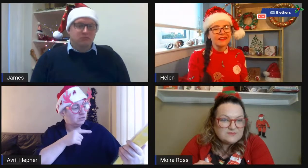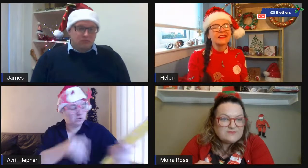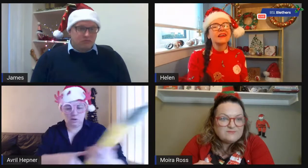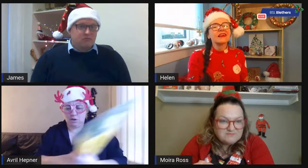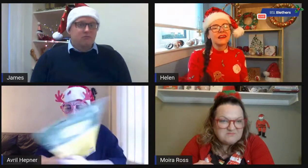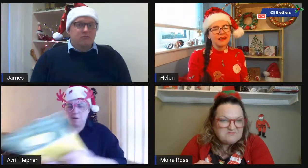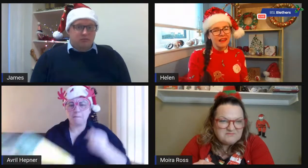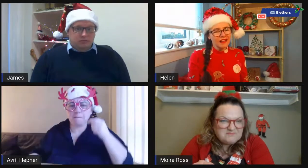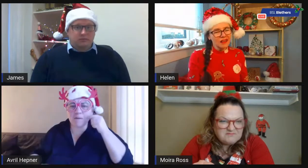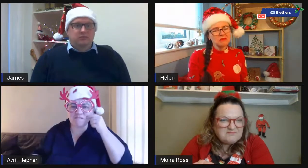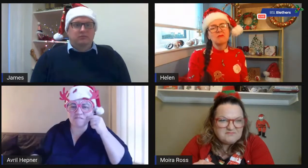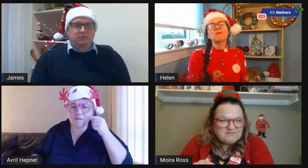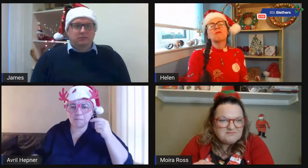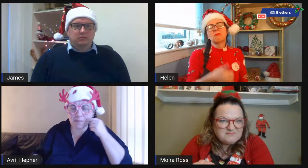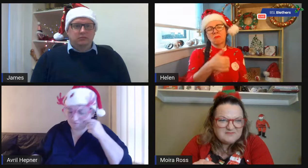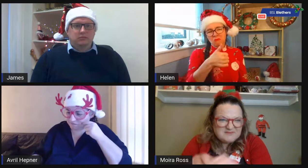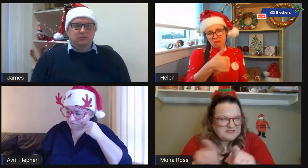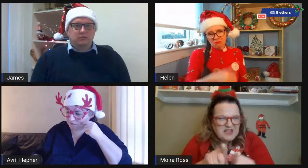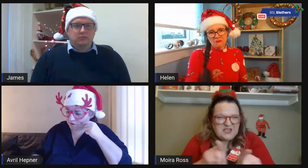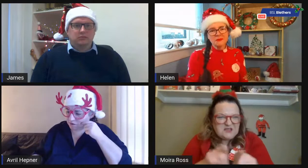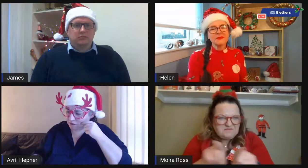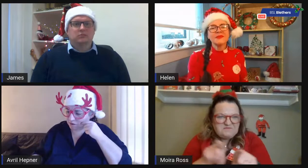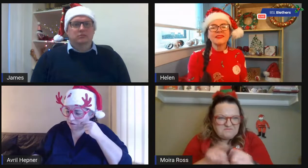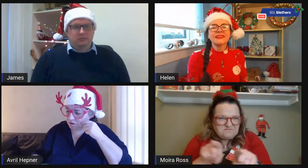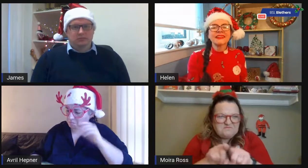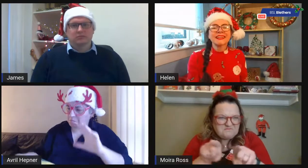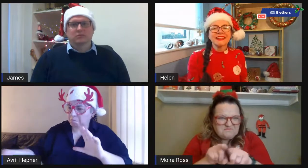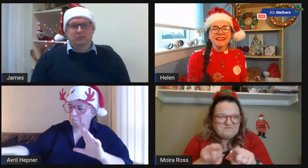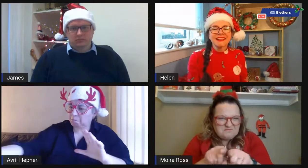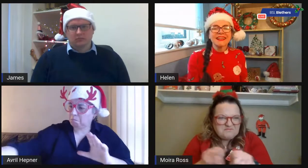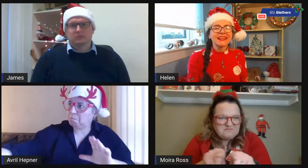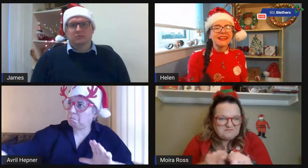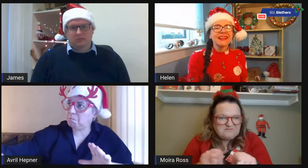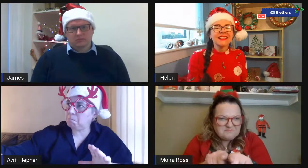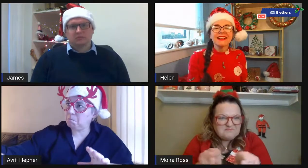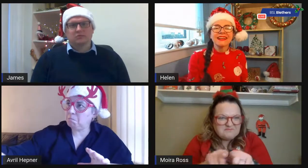flavour Dreamies, and beef.